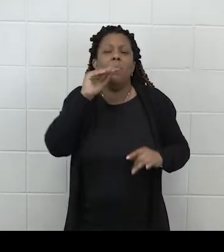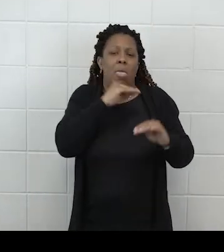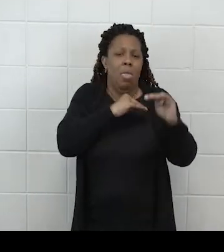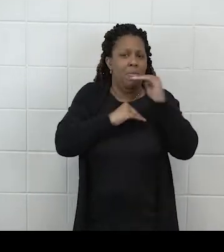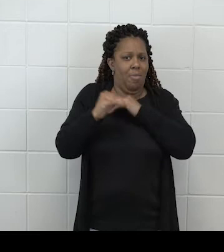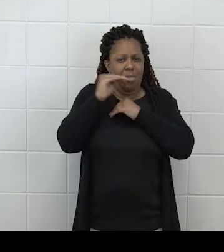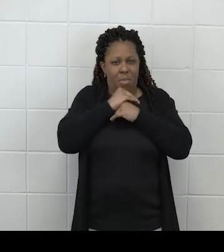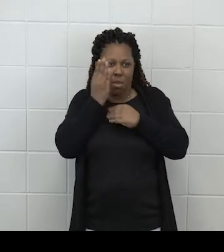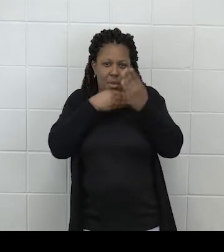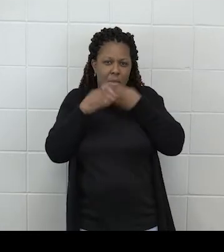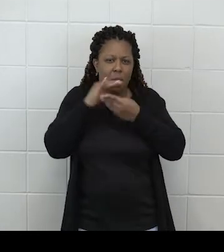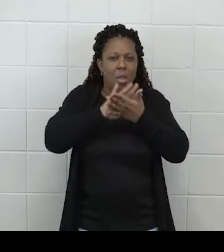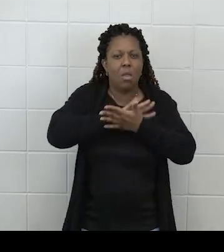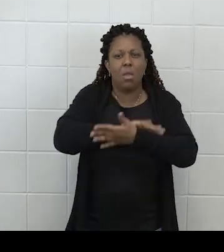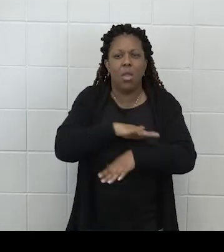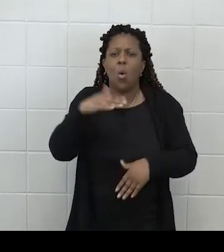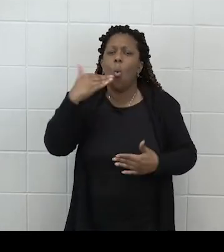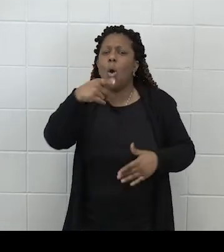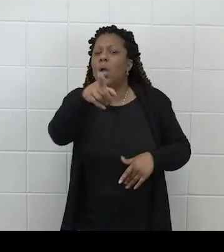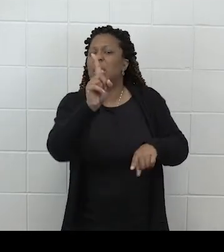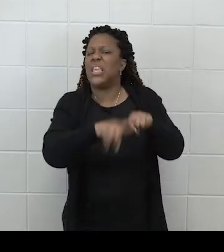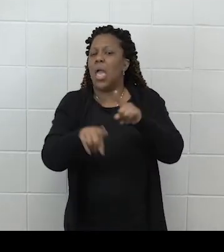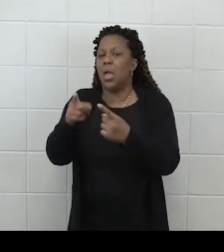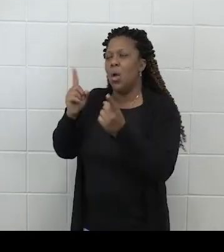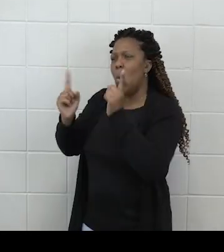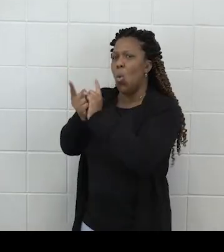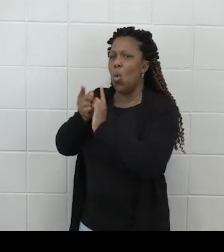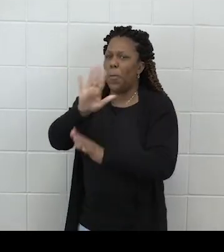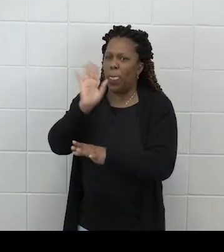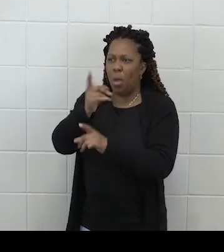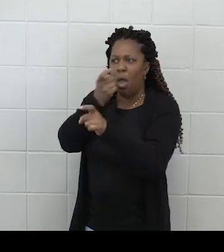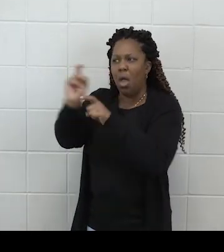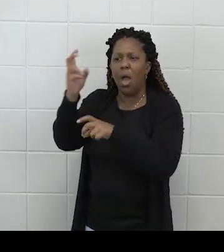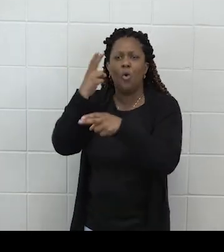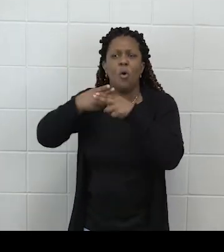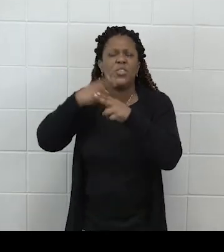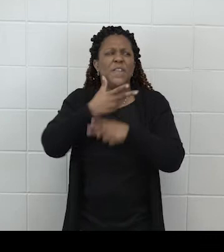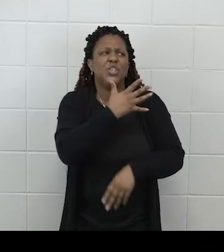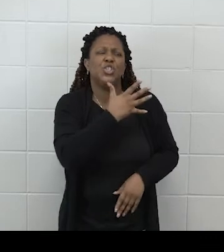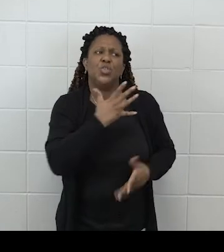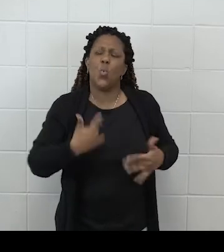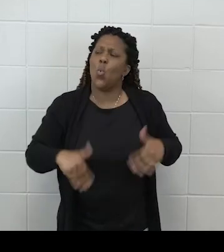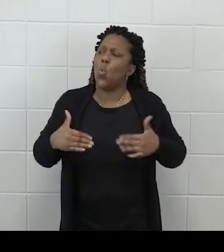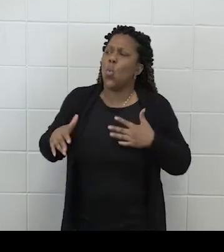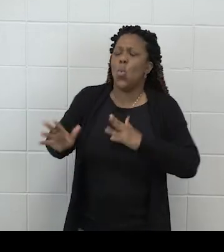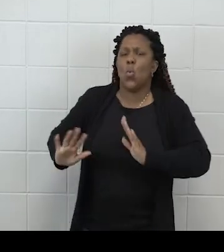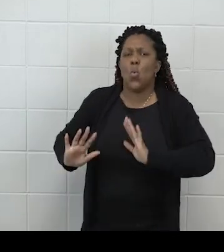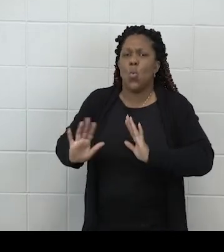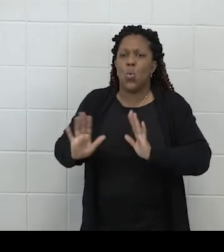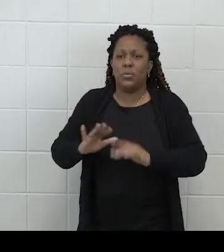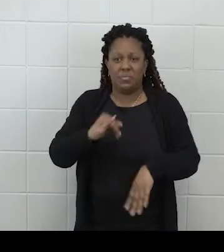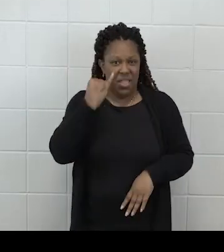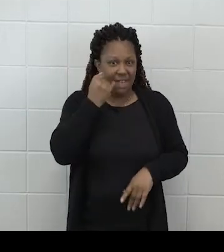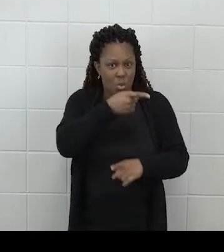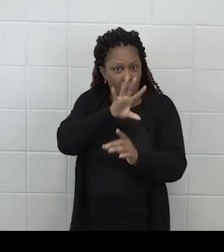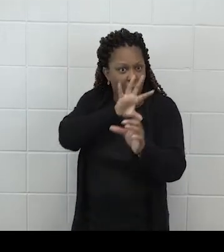certain people because it will ruin your reputation or cause you to be thrown out of organizations or cause